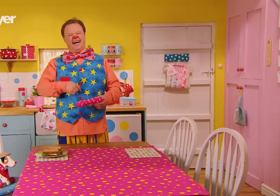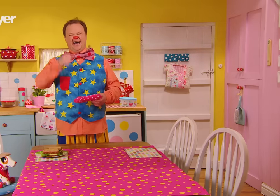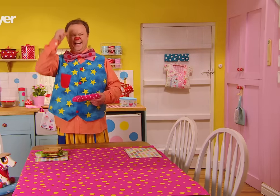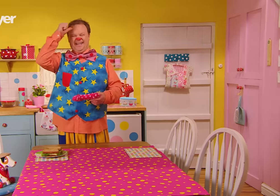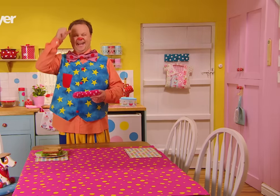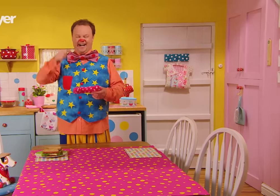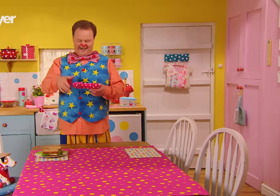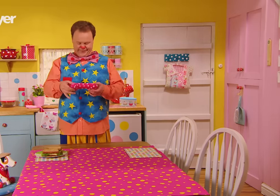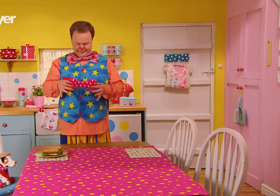I